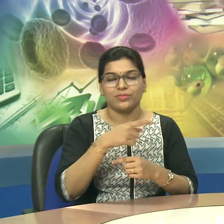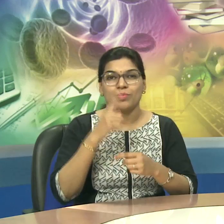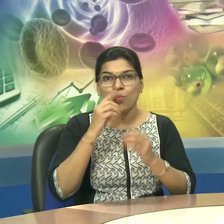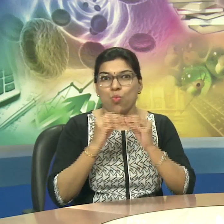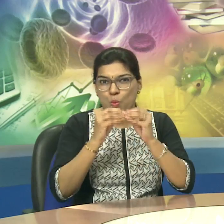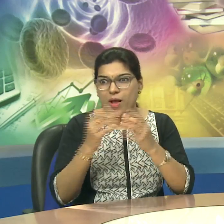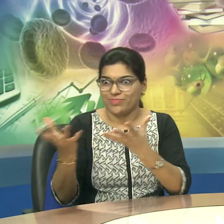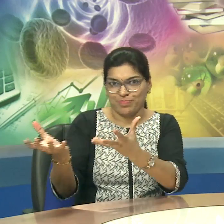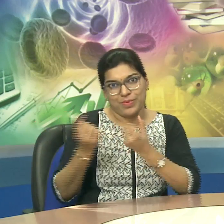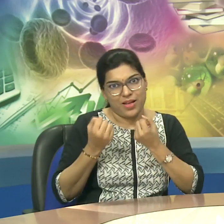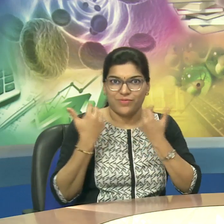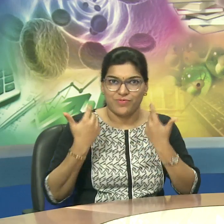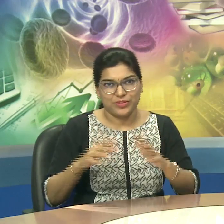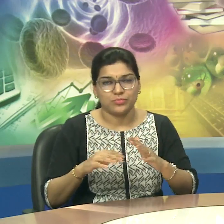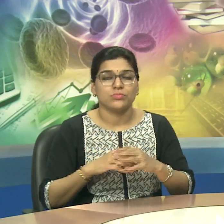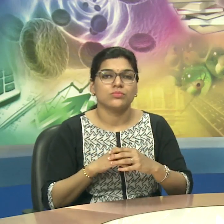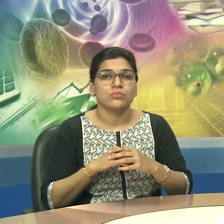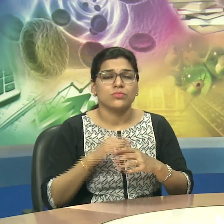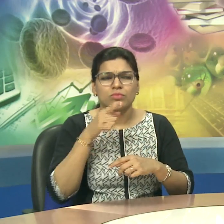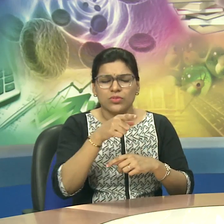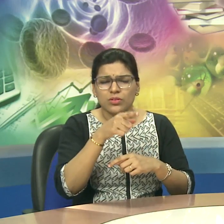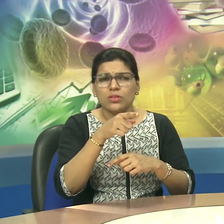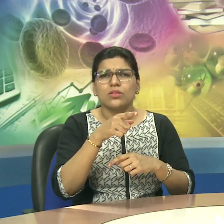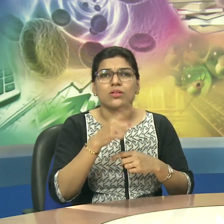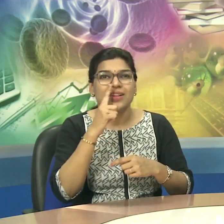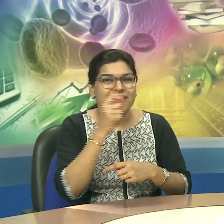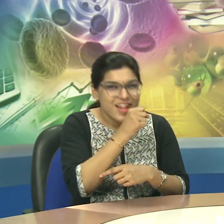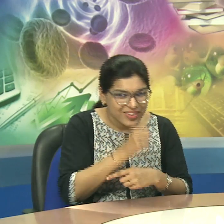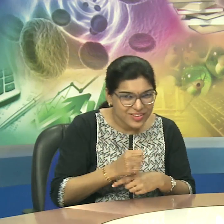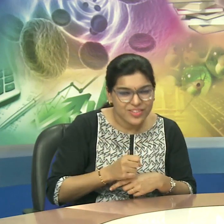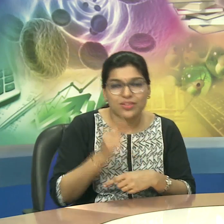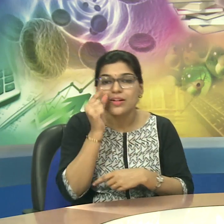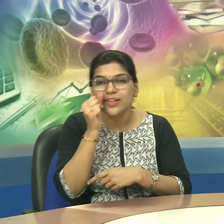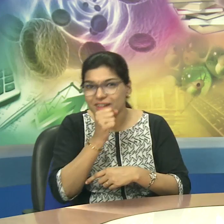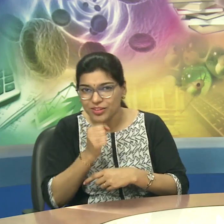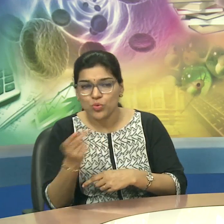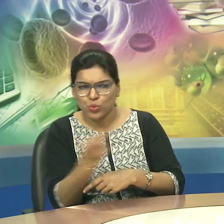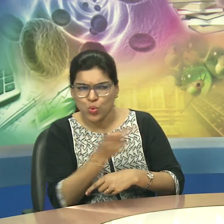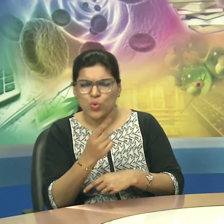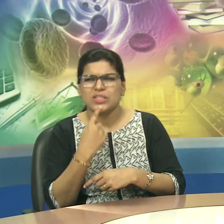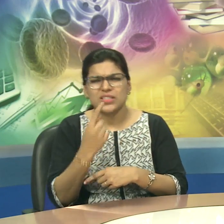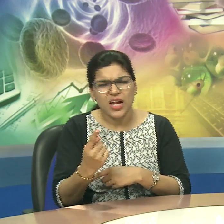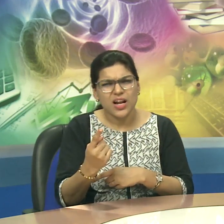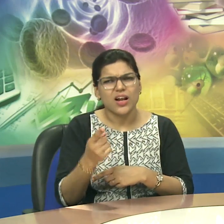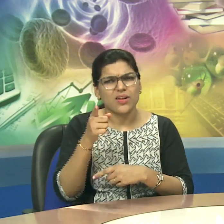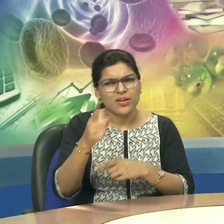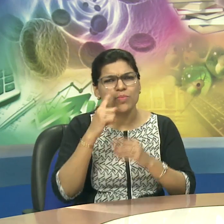and in this story, when my Bua bought the parrot, neither of